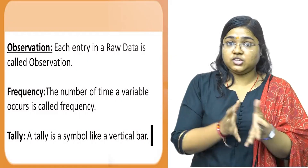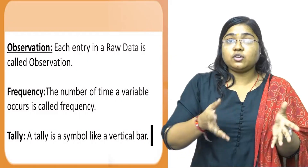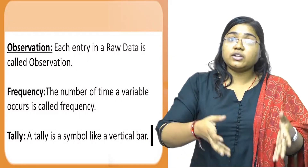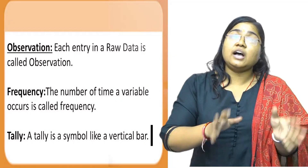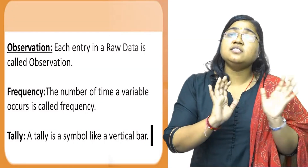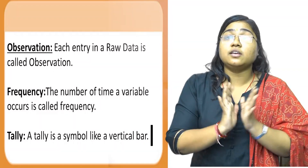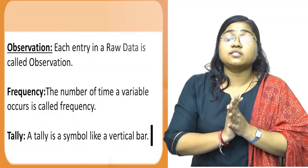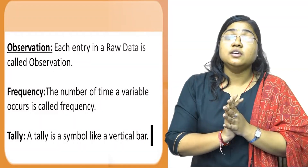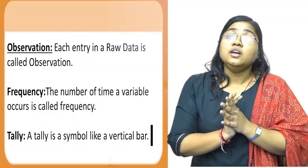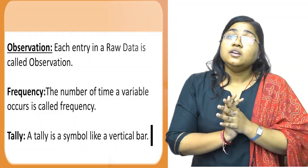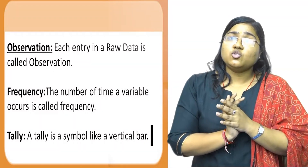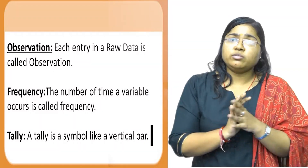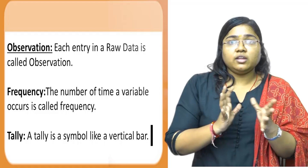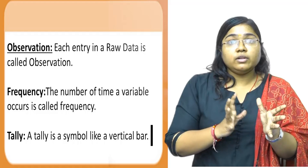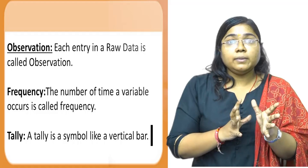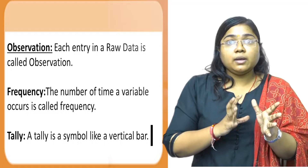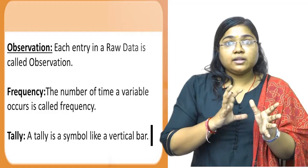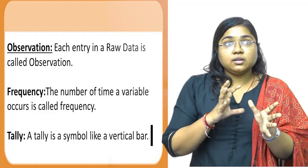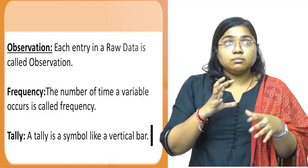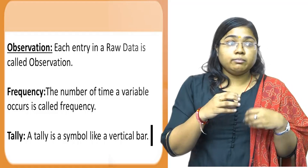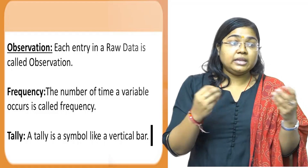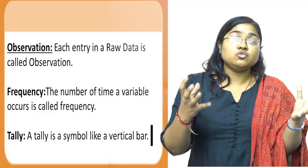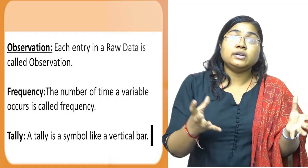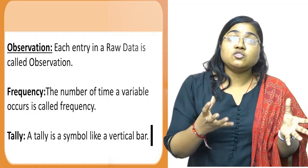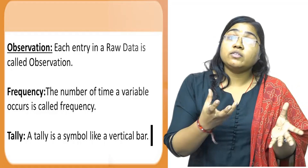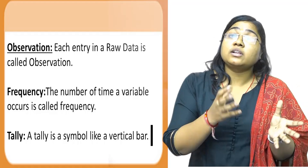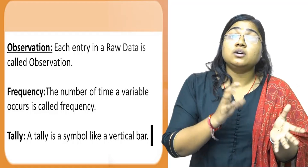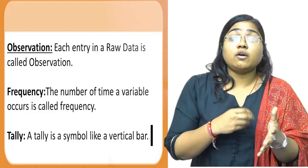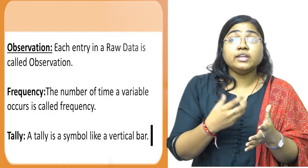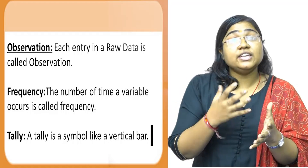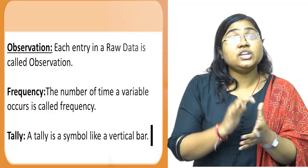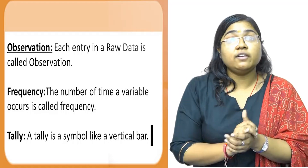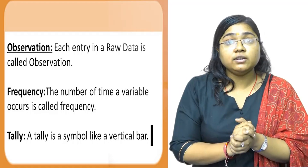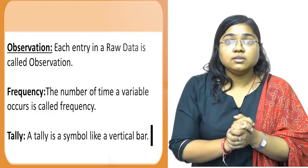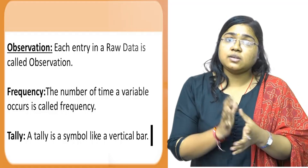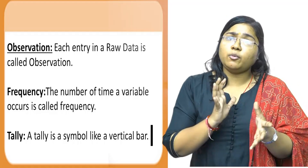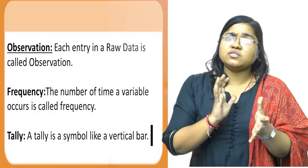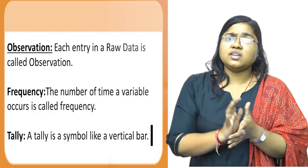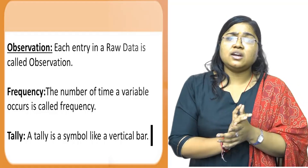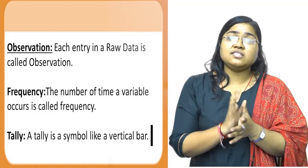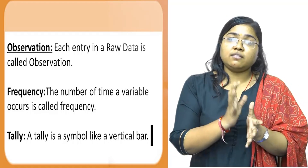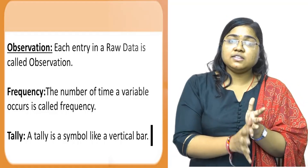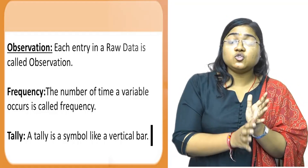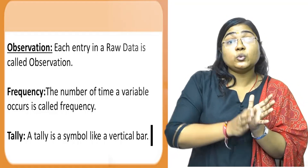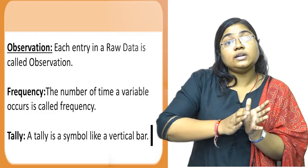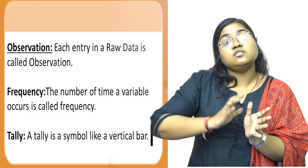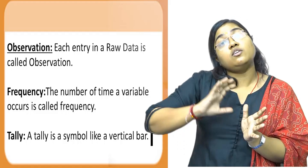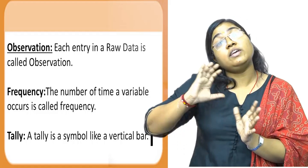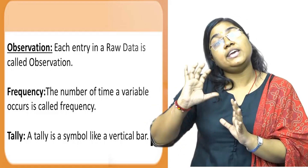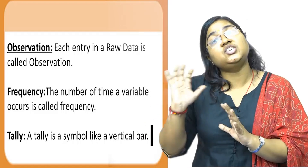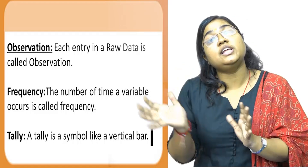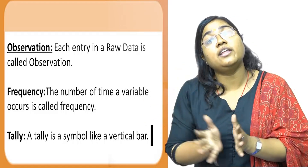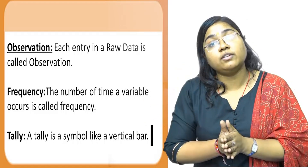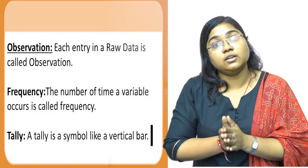class, ages of the class 6th, so there will be, I think, many students of the age 11. Suppose there are 7 students